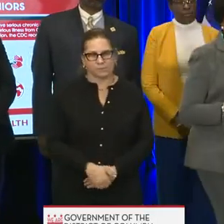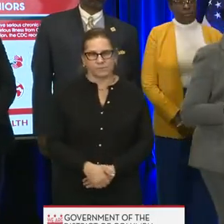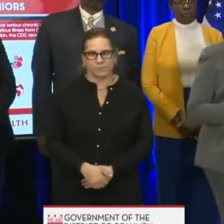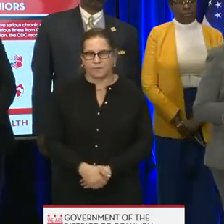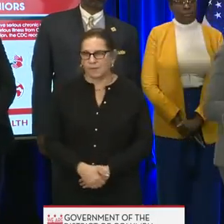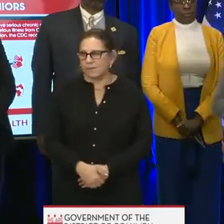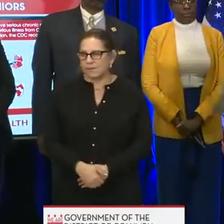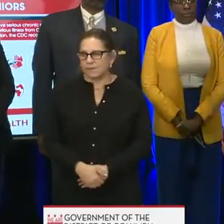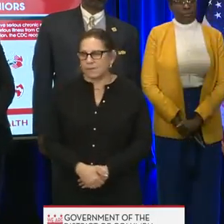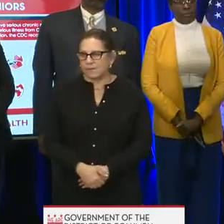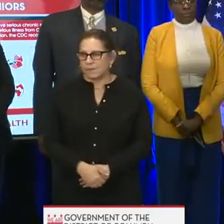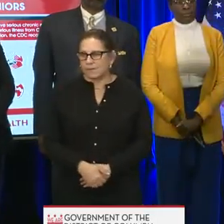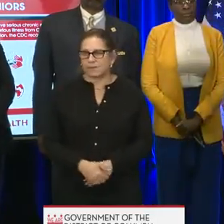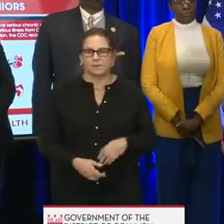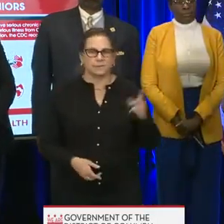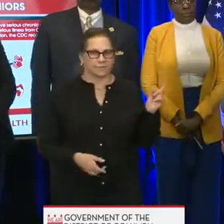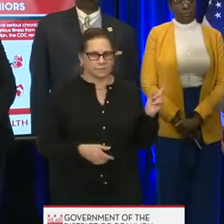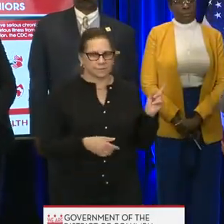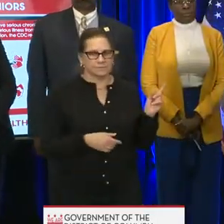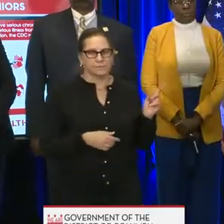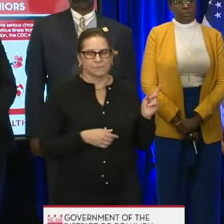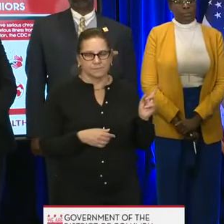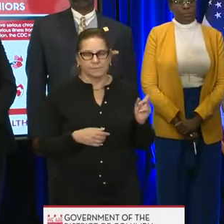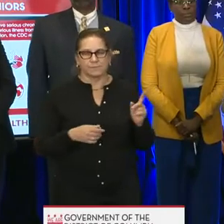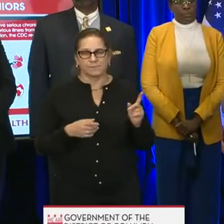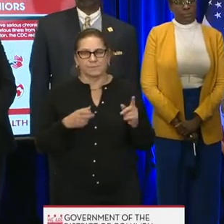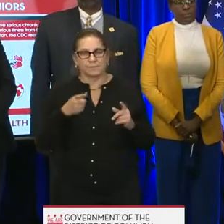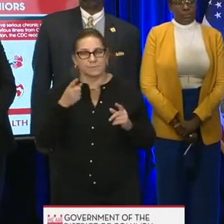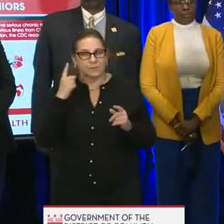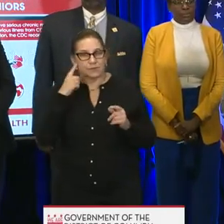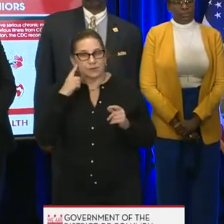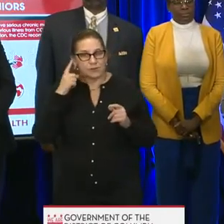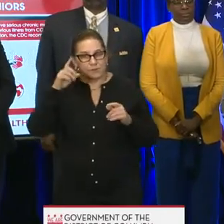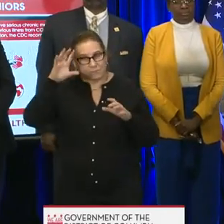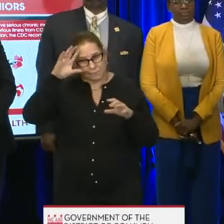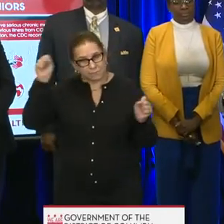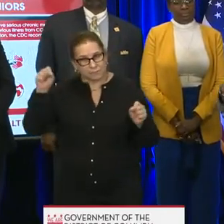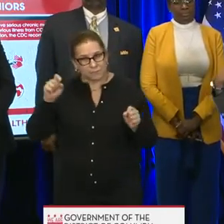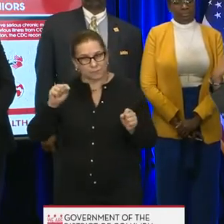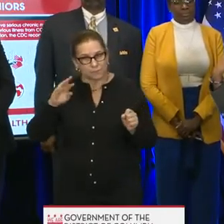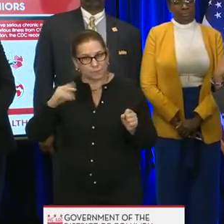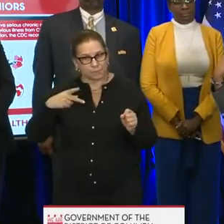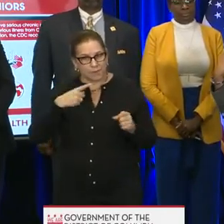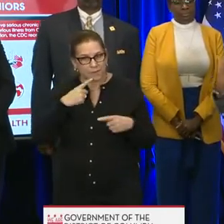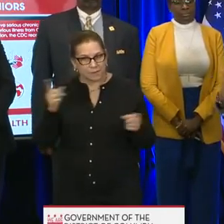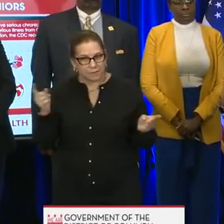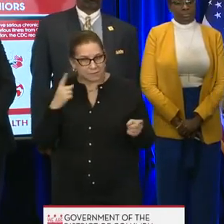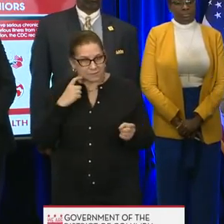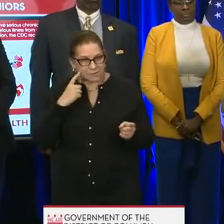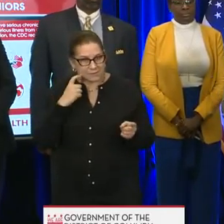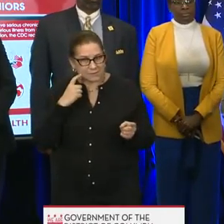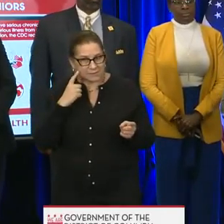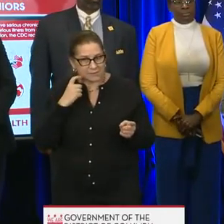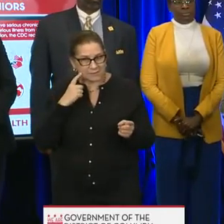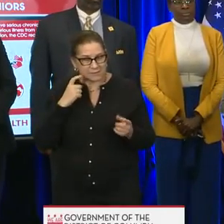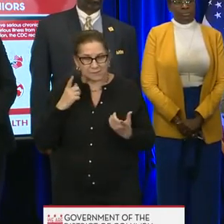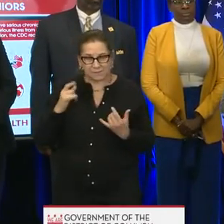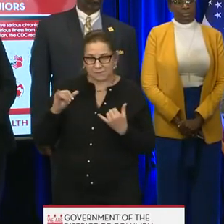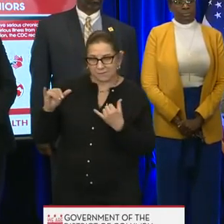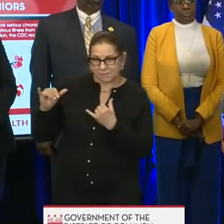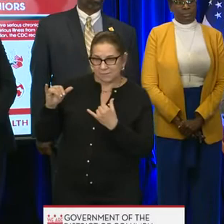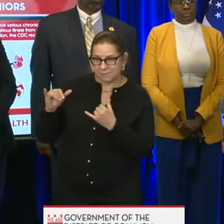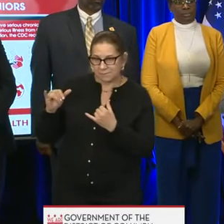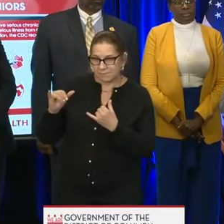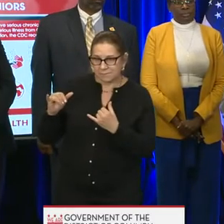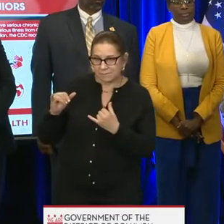heard the president's announcement a little bit earlier. We don't know any more than you know at this stage about the more testing that the federal government